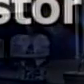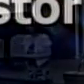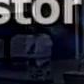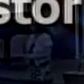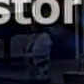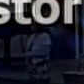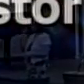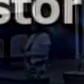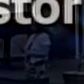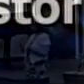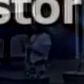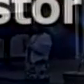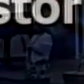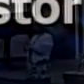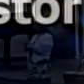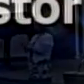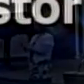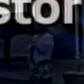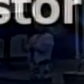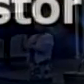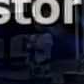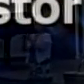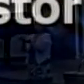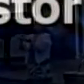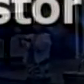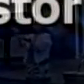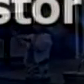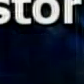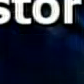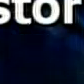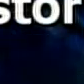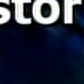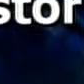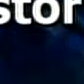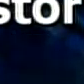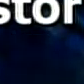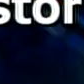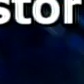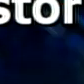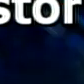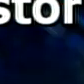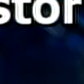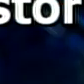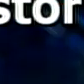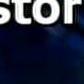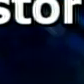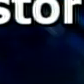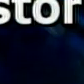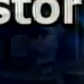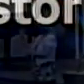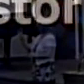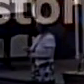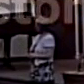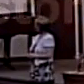Good morning. If you have your Bibles with you this morning, turn with me to the book of John, chapter 8. John, chapter 8.